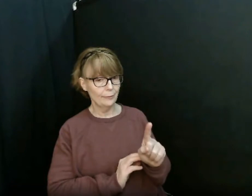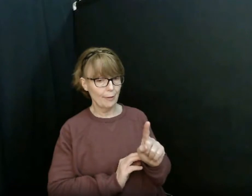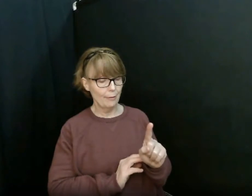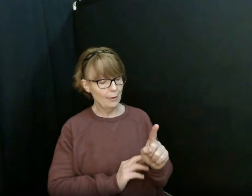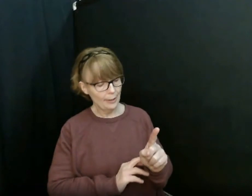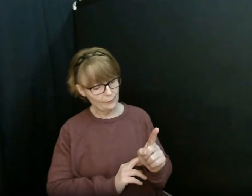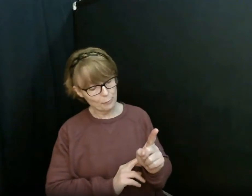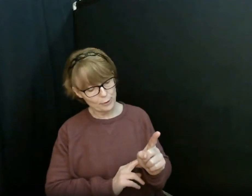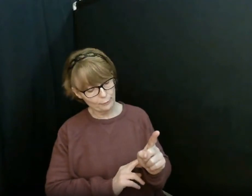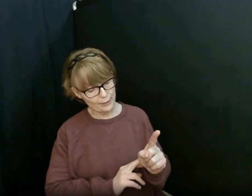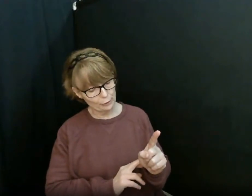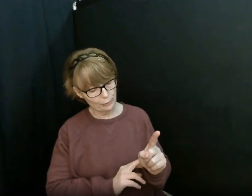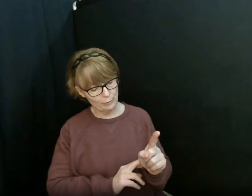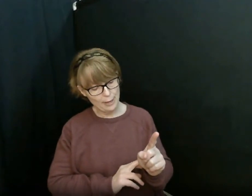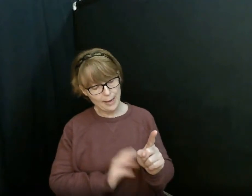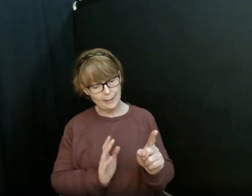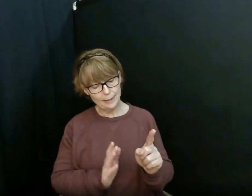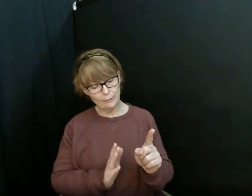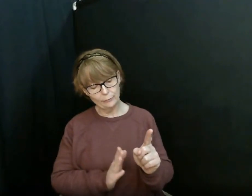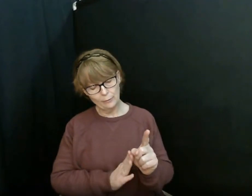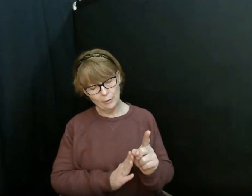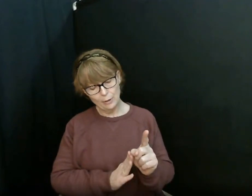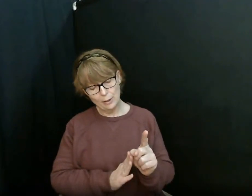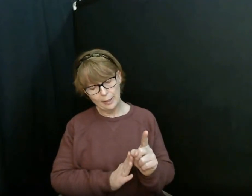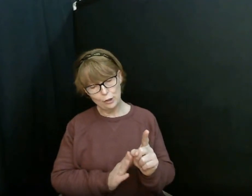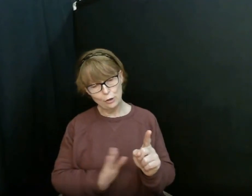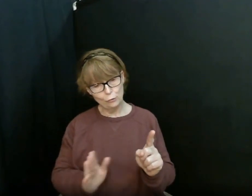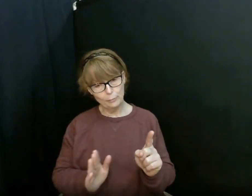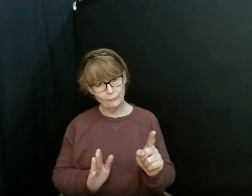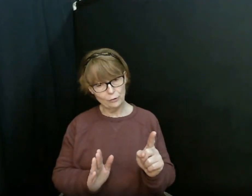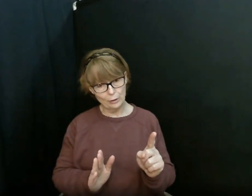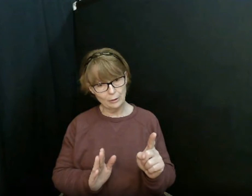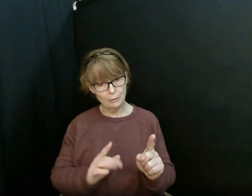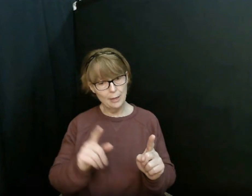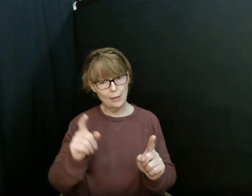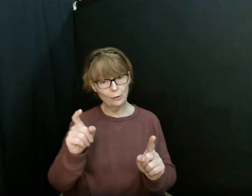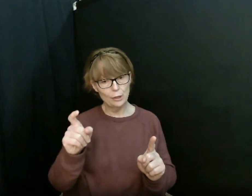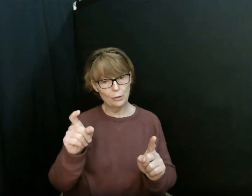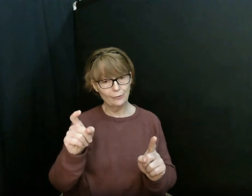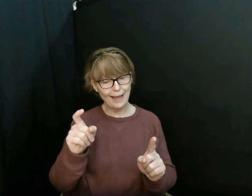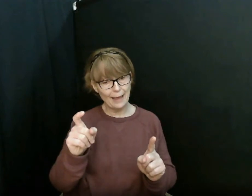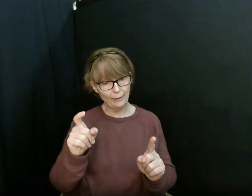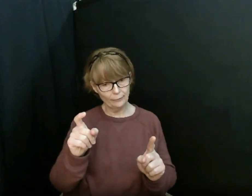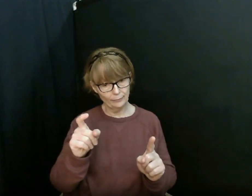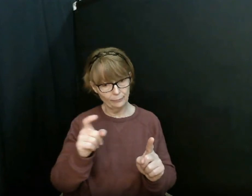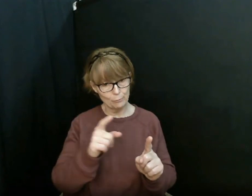a pointer finger, and it is in neutral position. And you're going to use an X from your